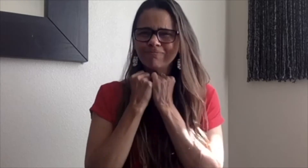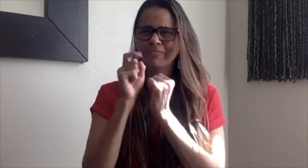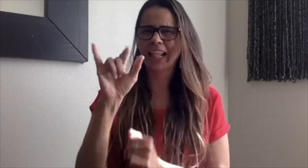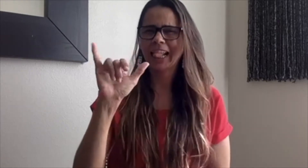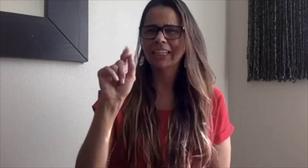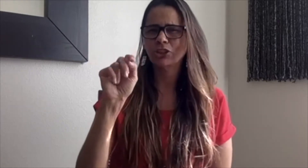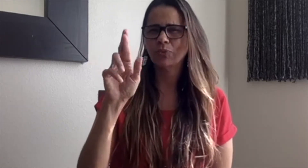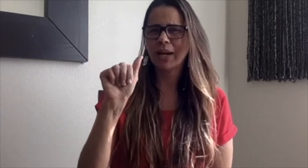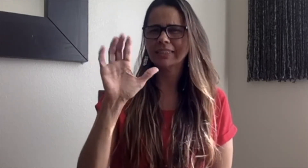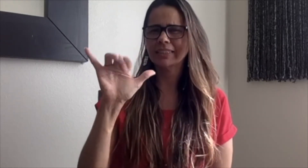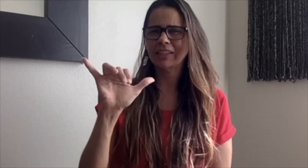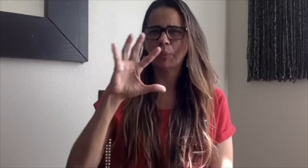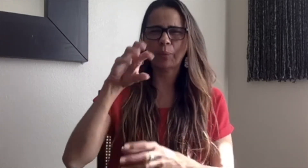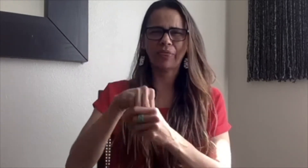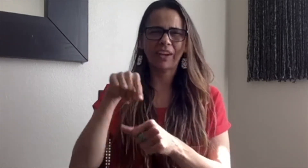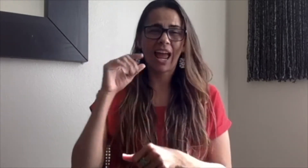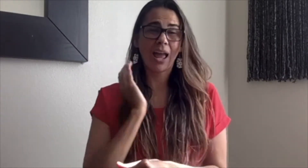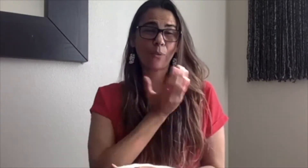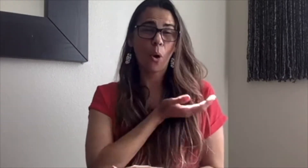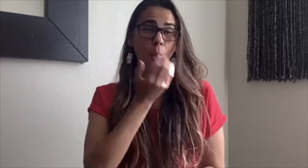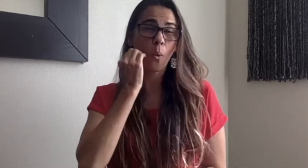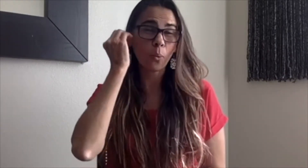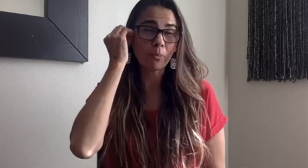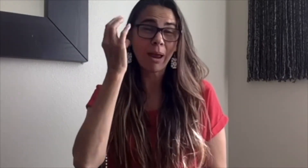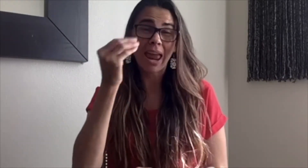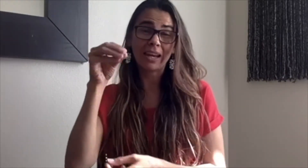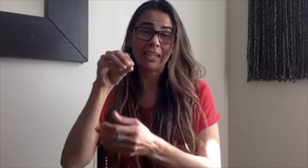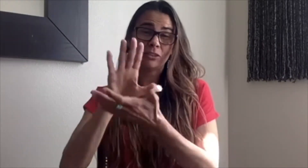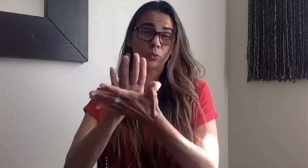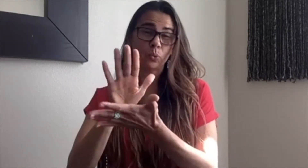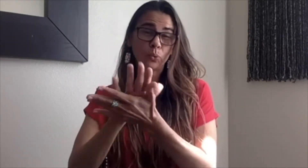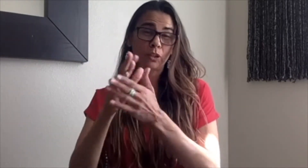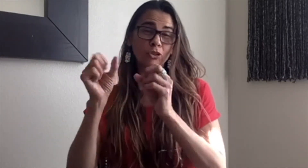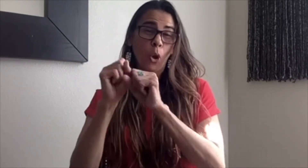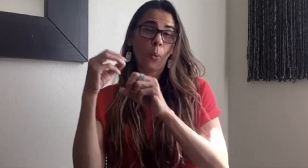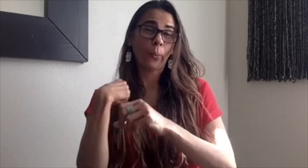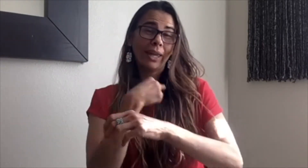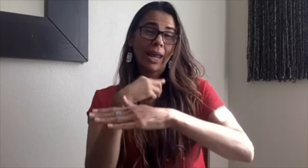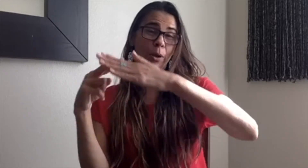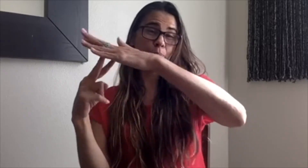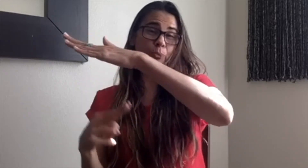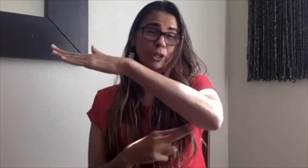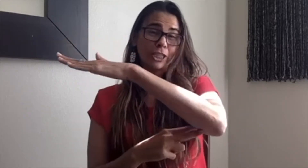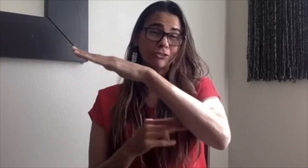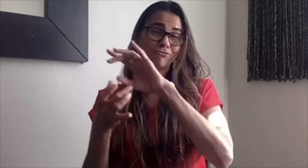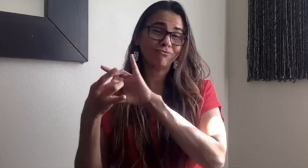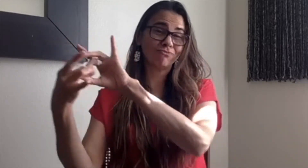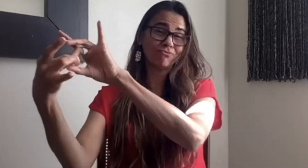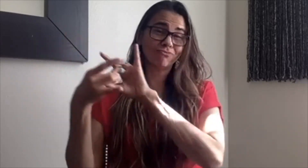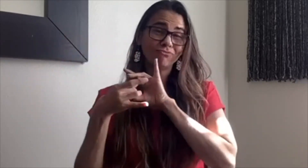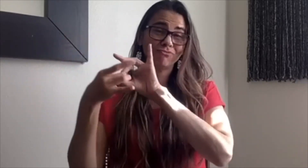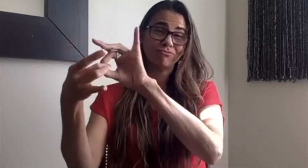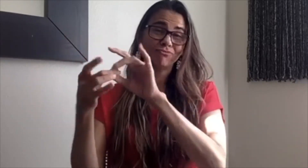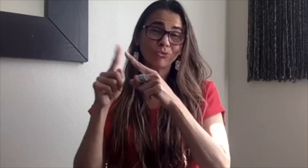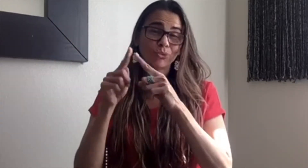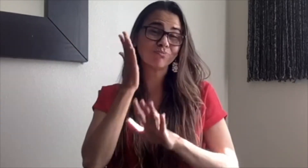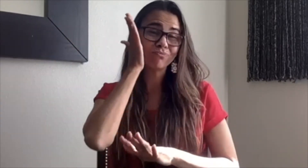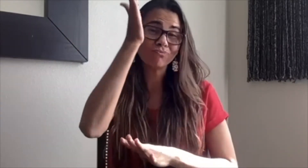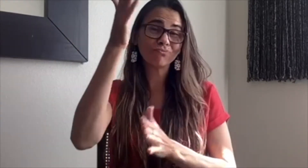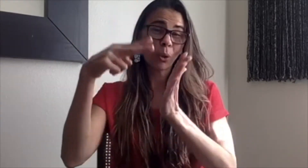Truly, we need to embrace literacy within all of our homes and within our school environment. At that point, we can build that